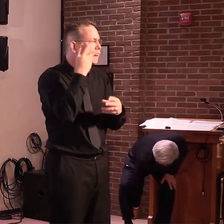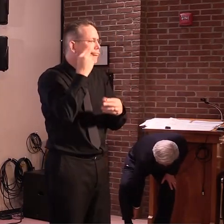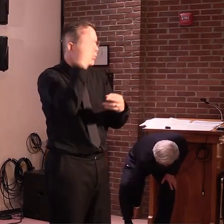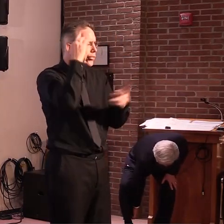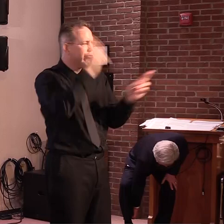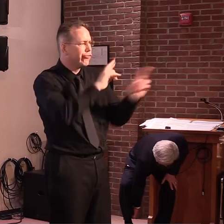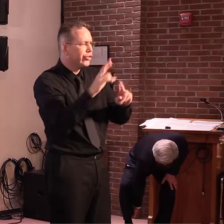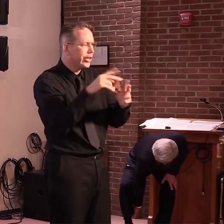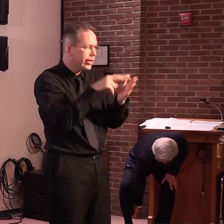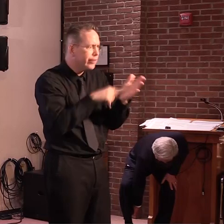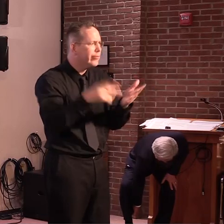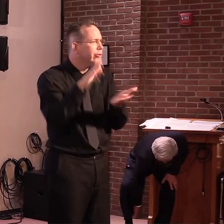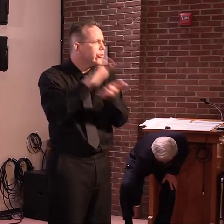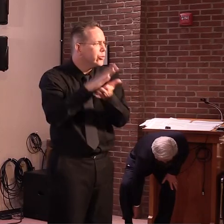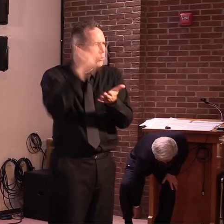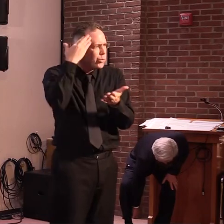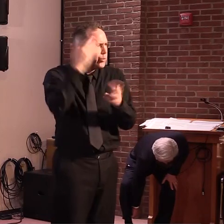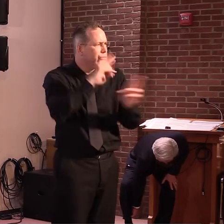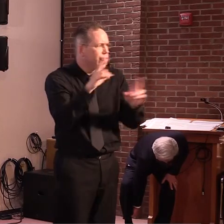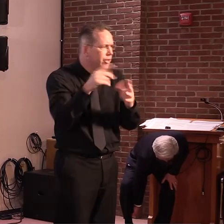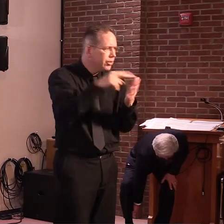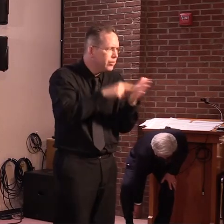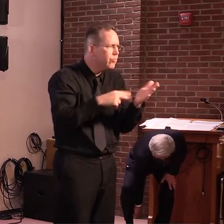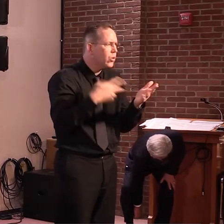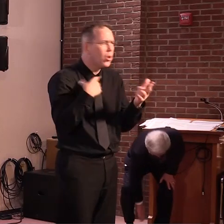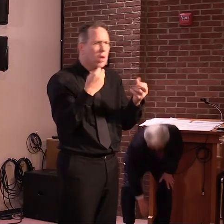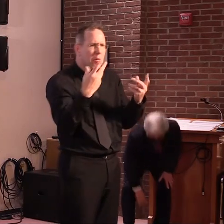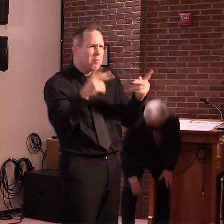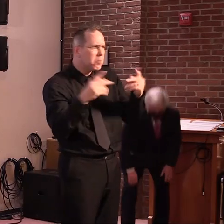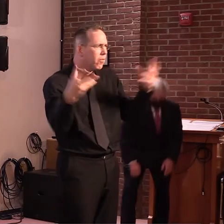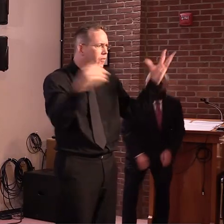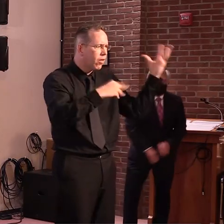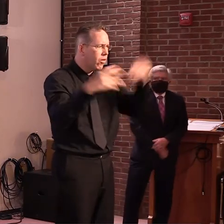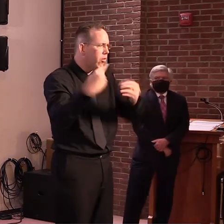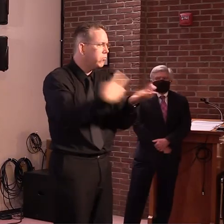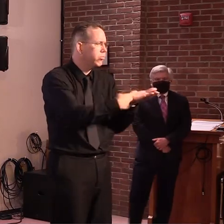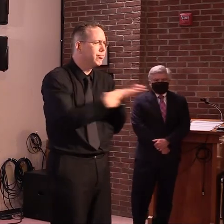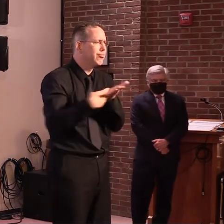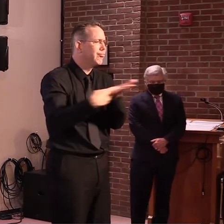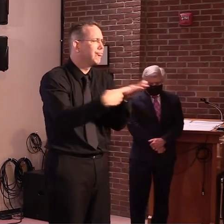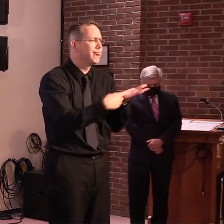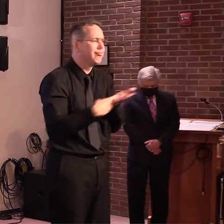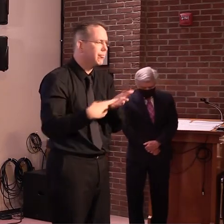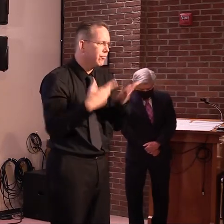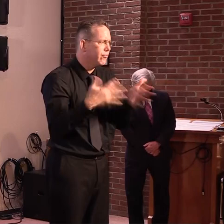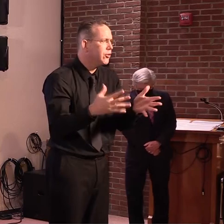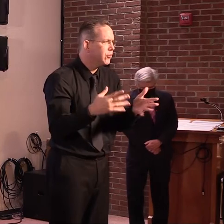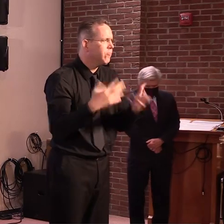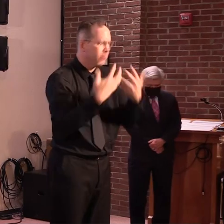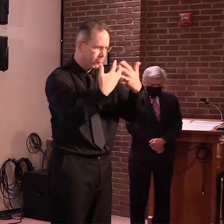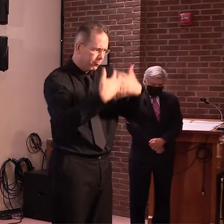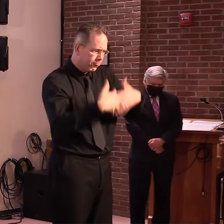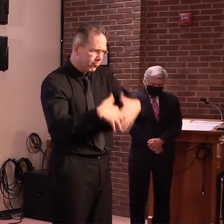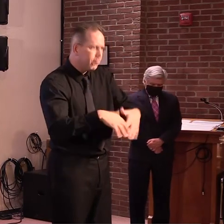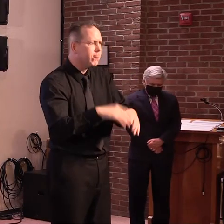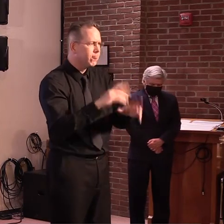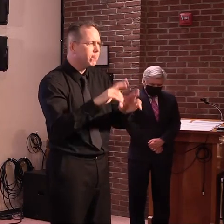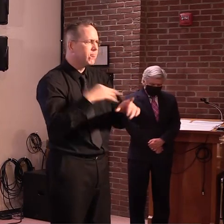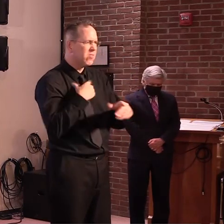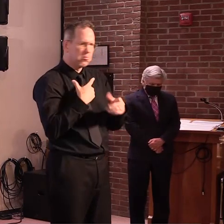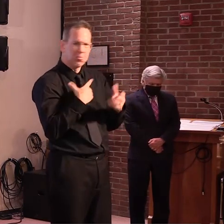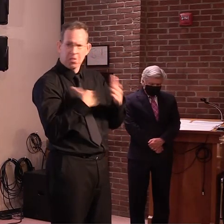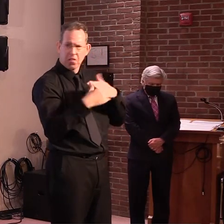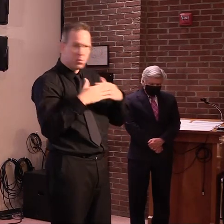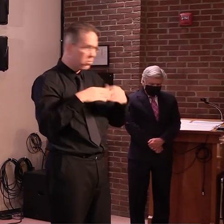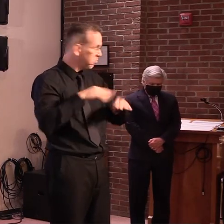public health and all of our epidemiology expertise in that arena, we also have